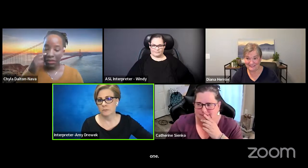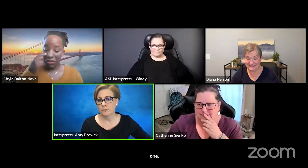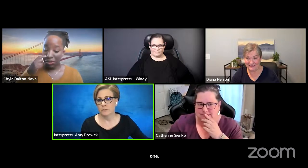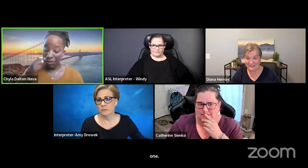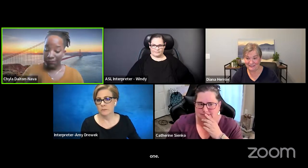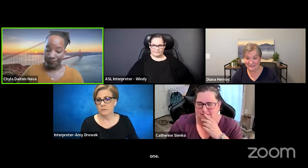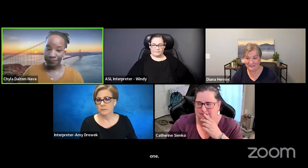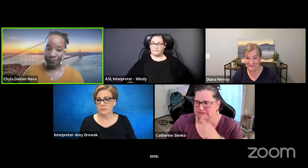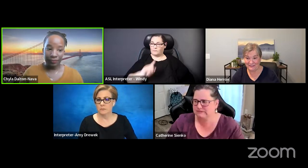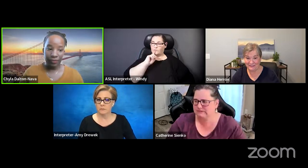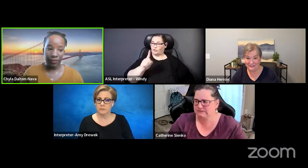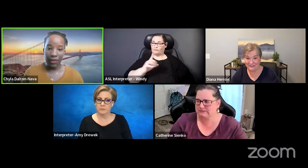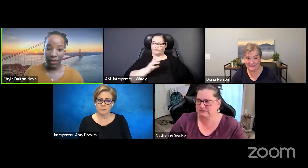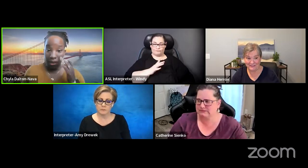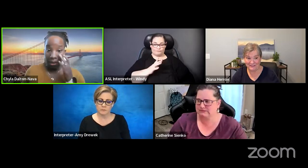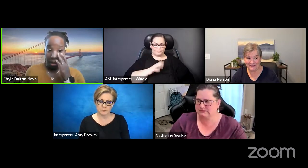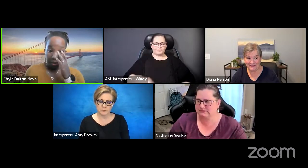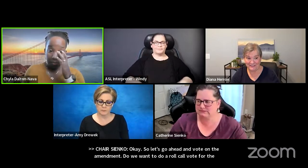Sure.